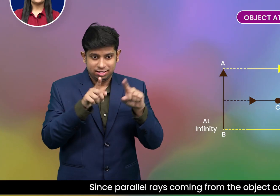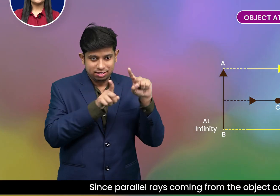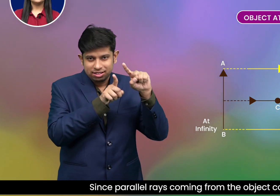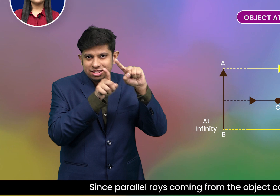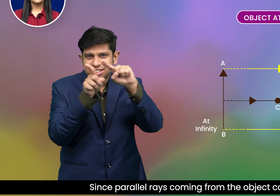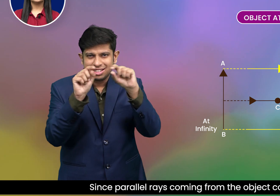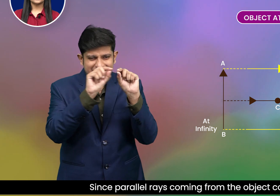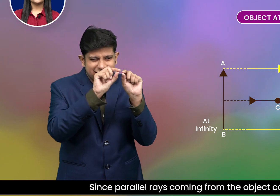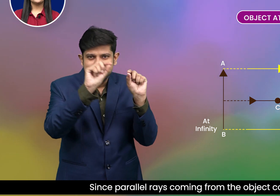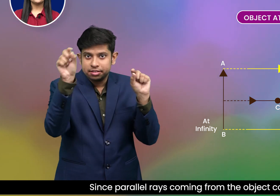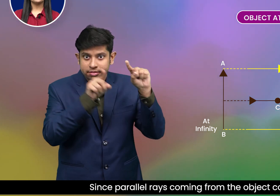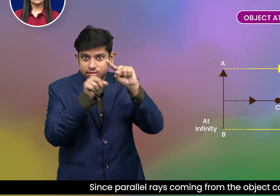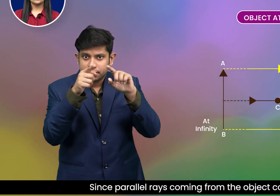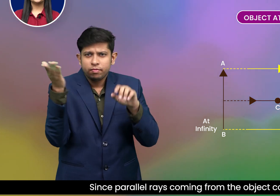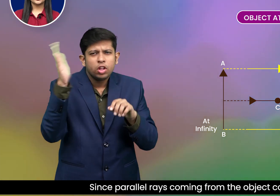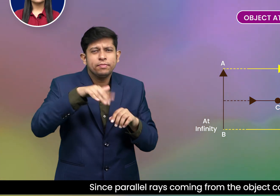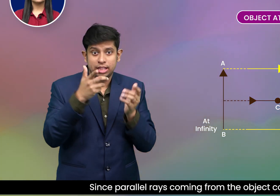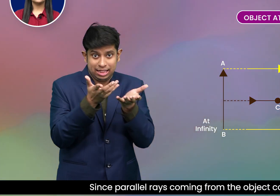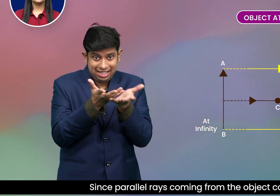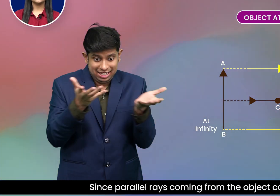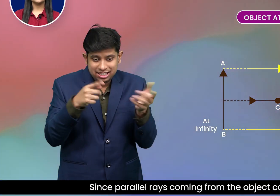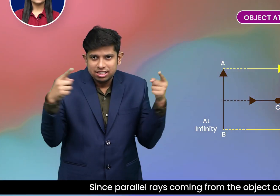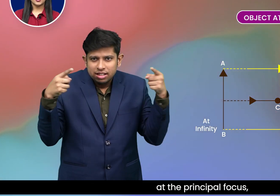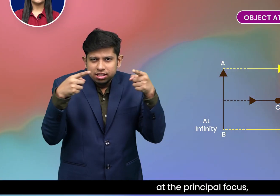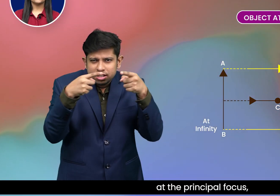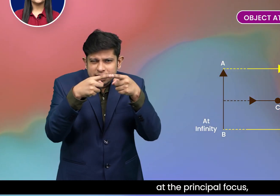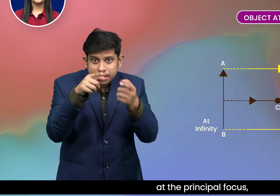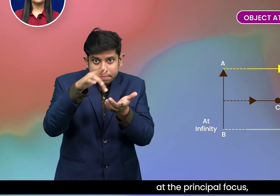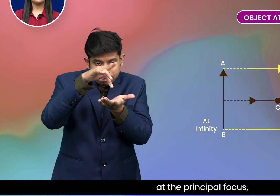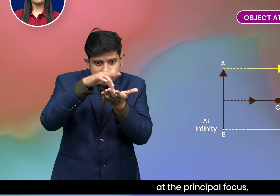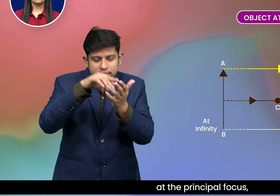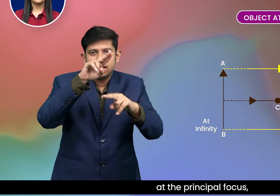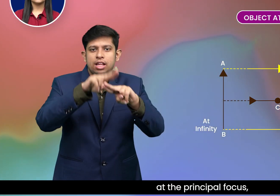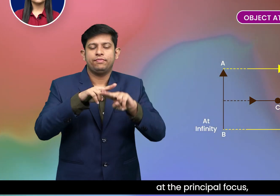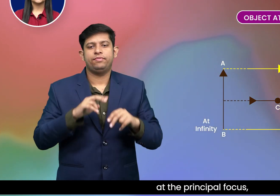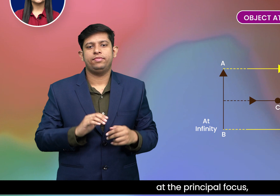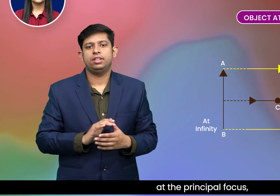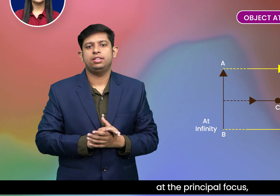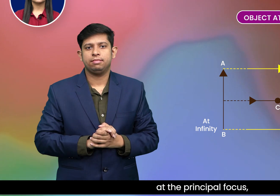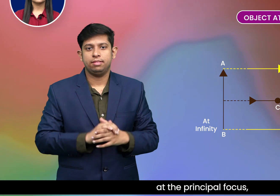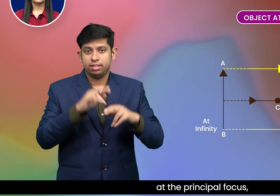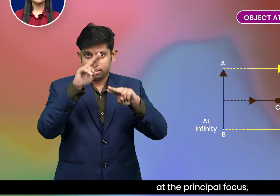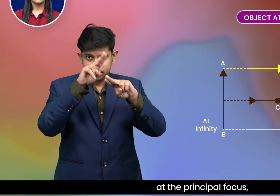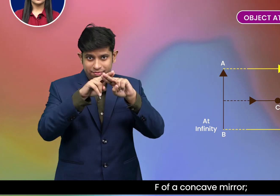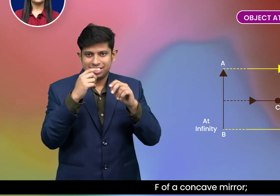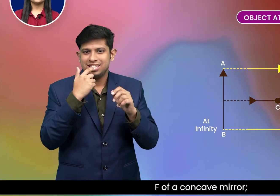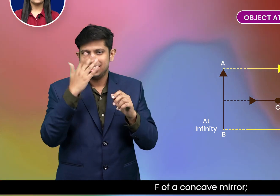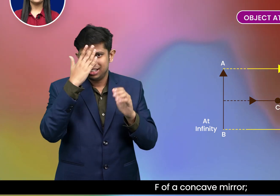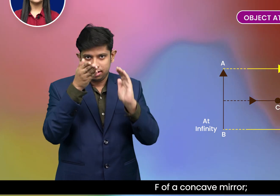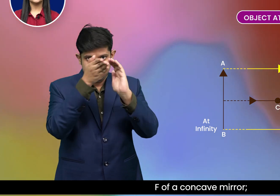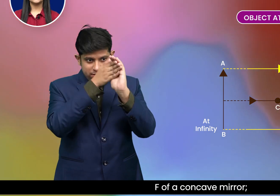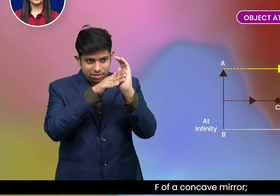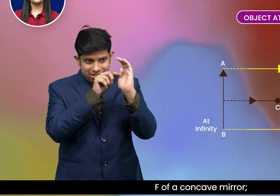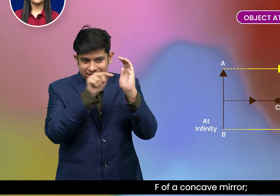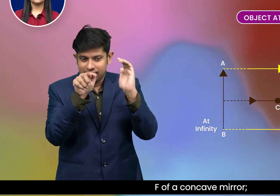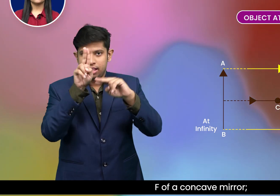Since parallel rays coming from the object converge at the principal focus F of